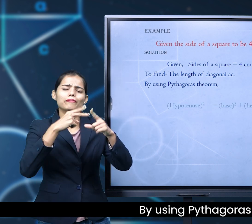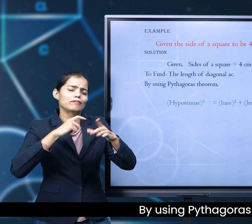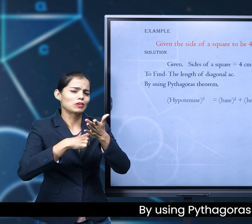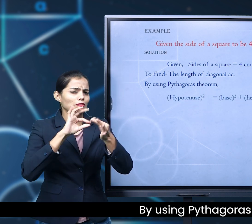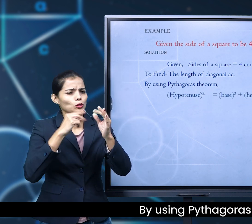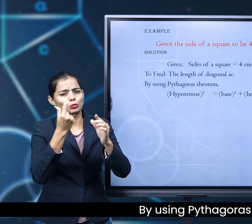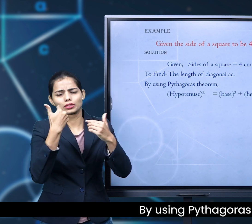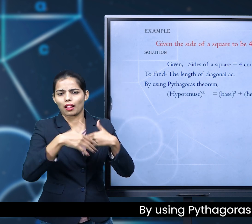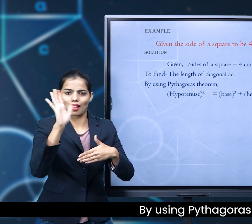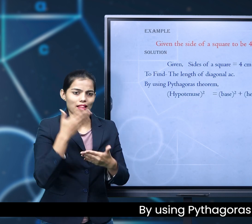theorem.